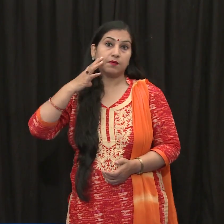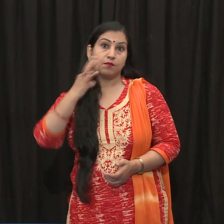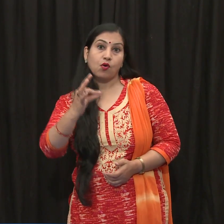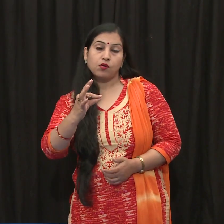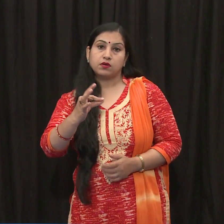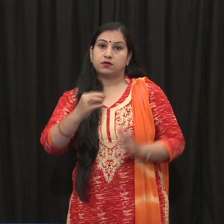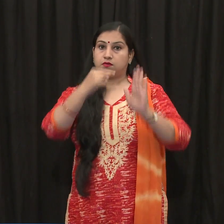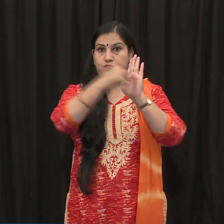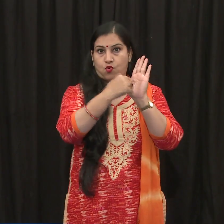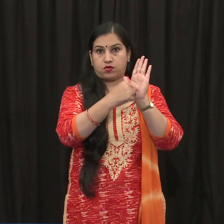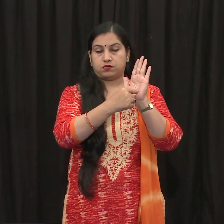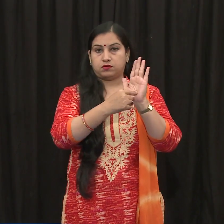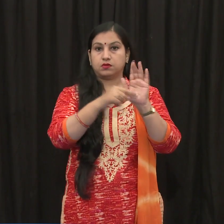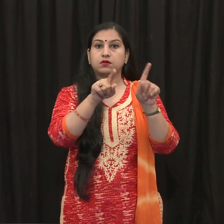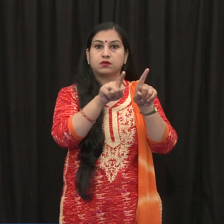Feature of Indian Constitution.